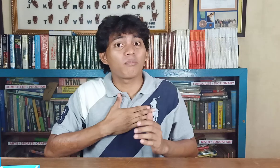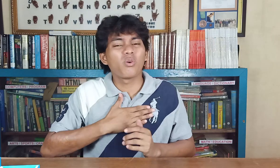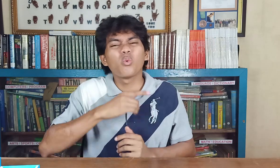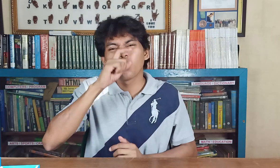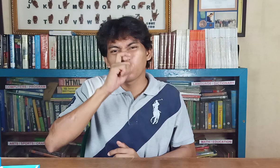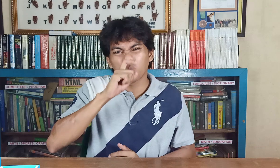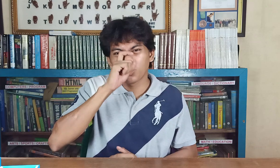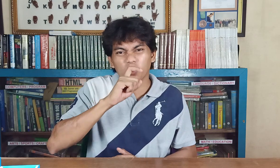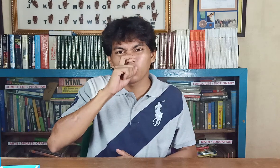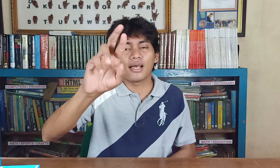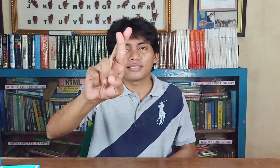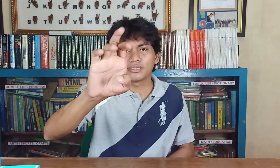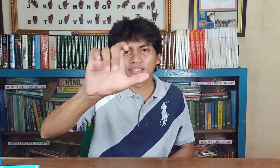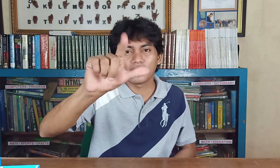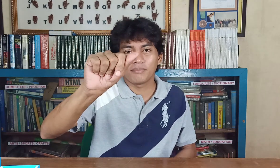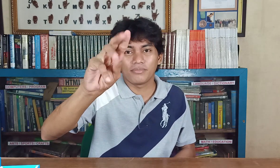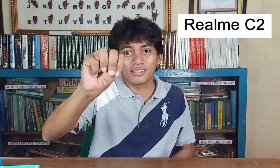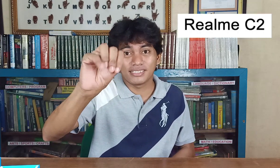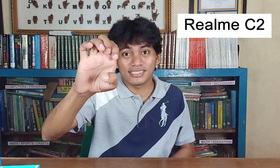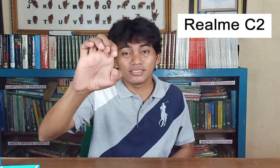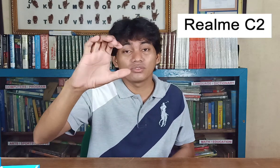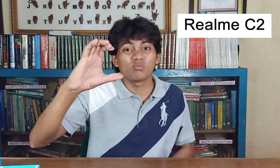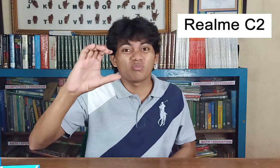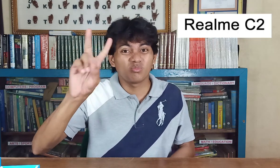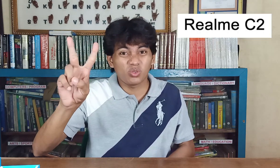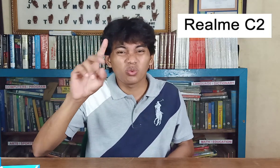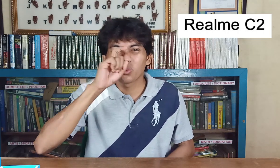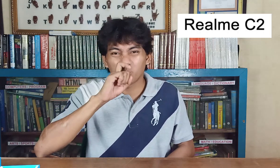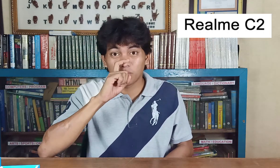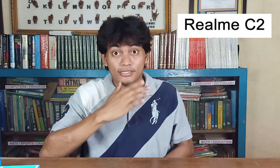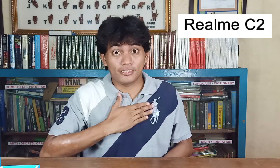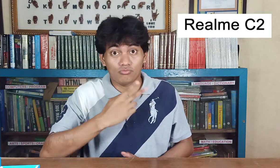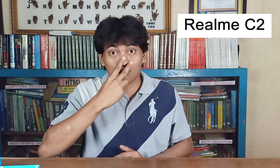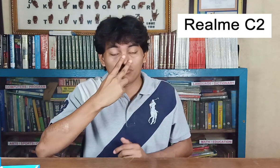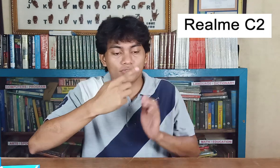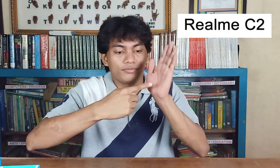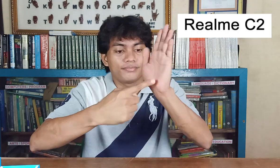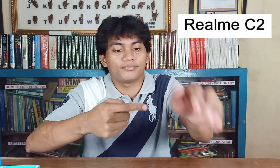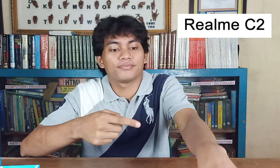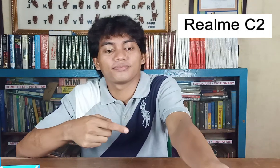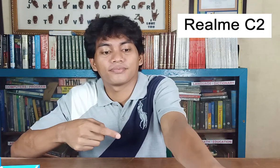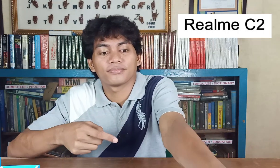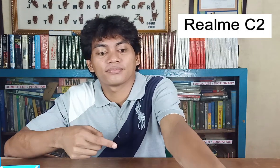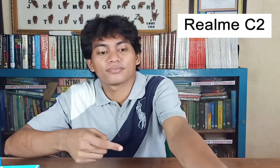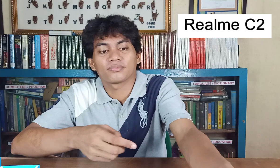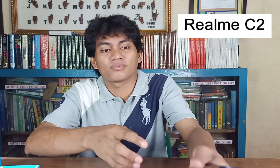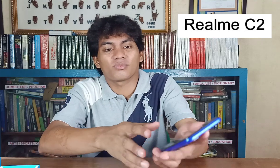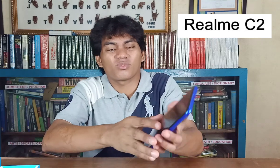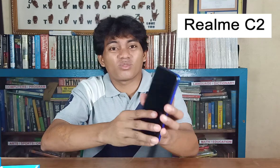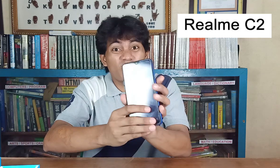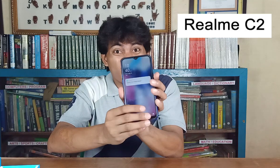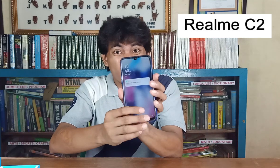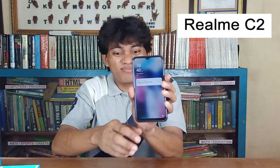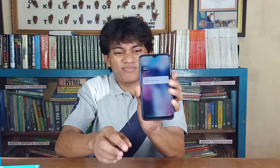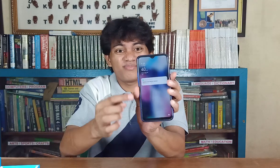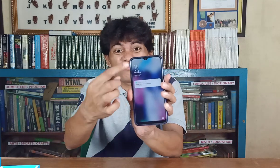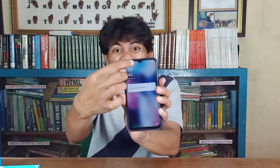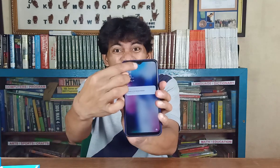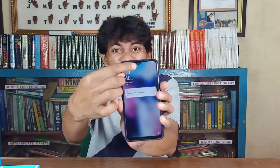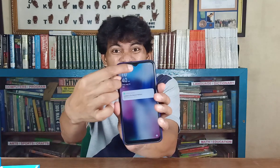Let's say if we compare it with my old Realme C2 phone. I'll show you. See, the front camera